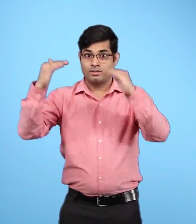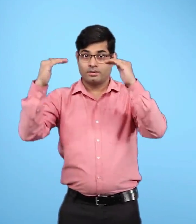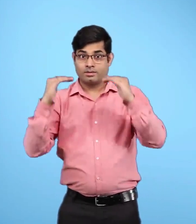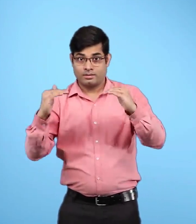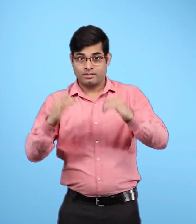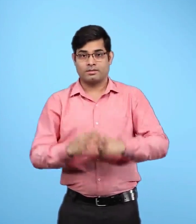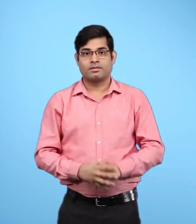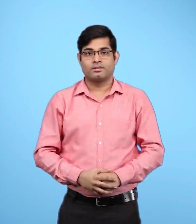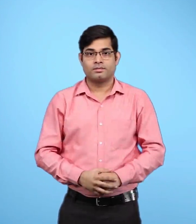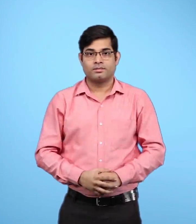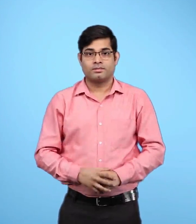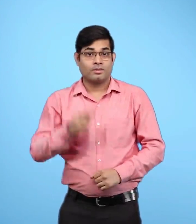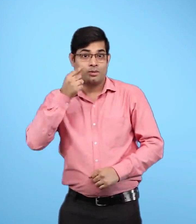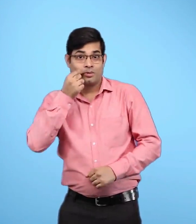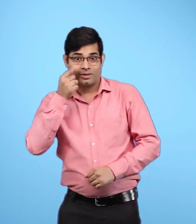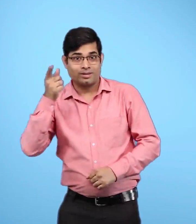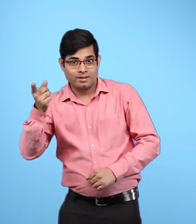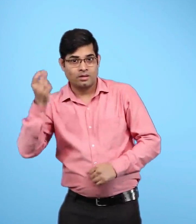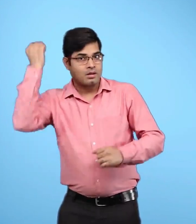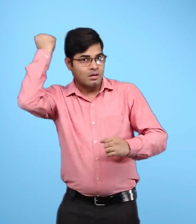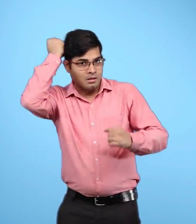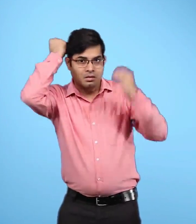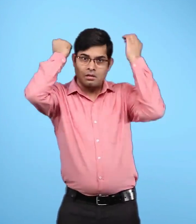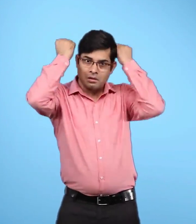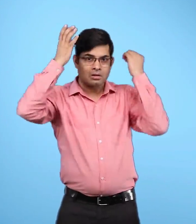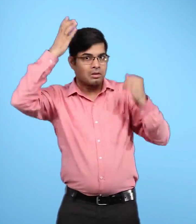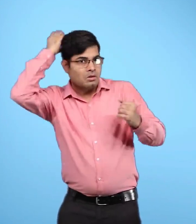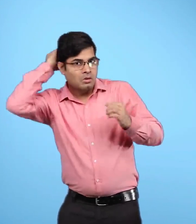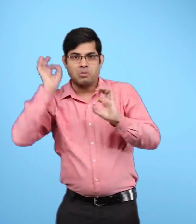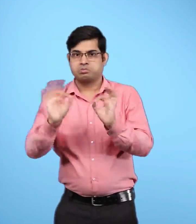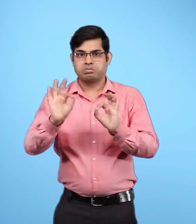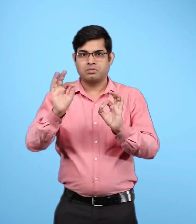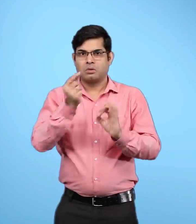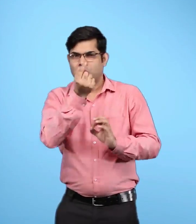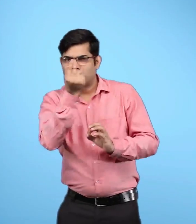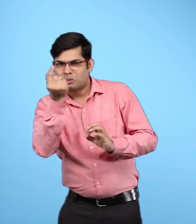Row 3. Column 1 has a picture of a boy with short hair.